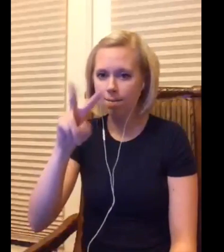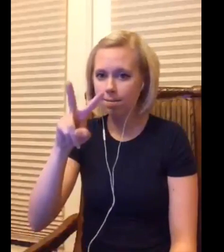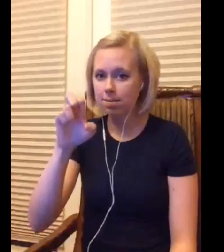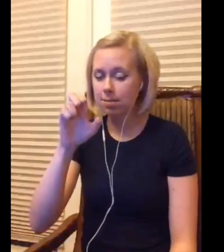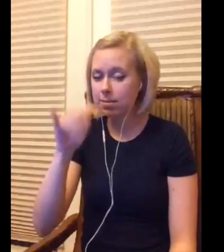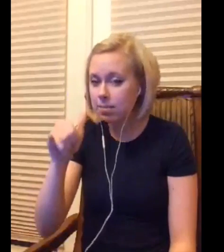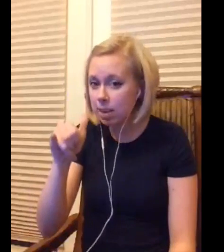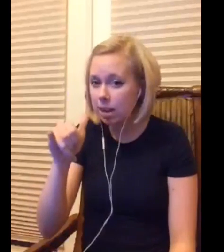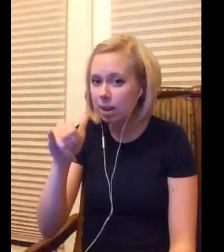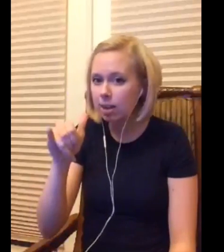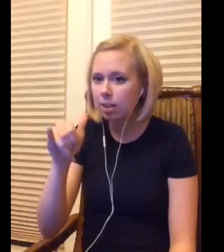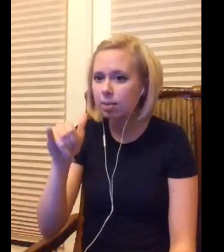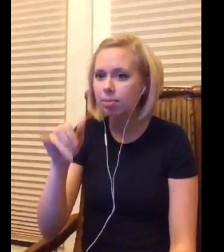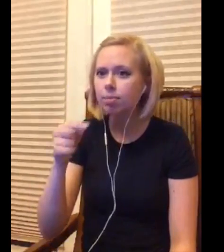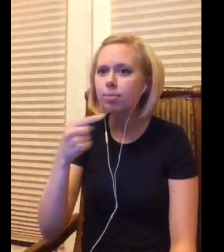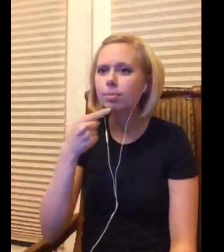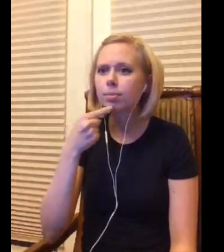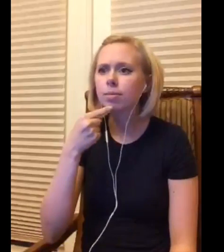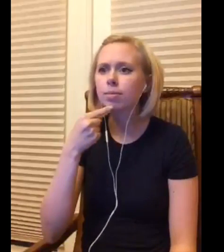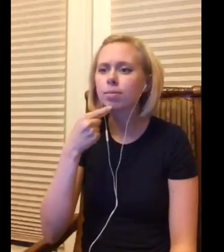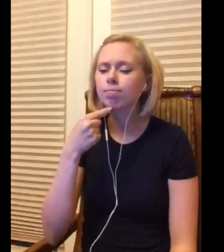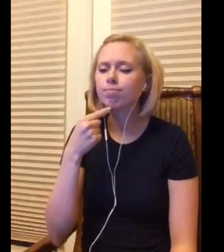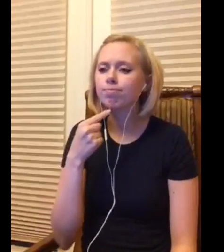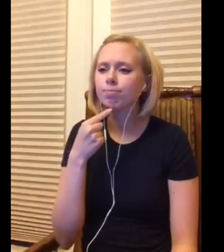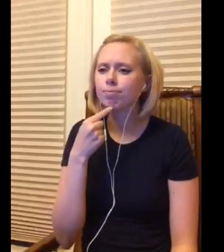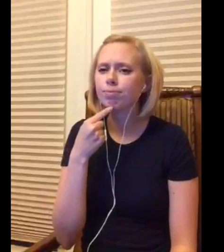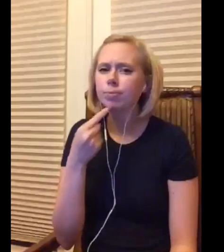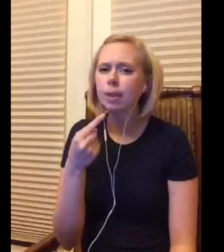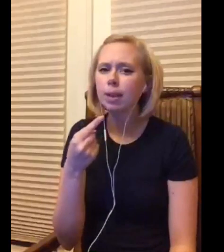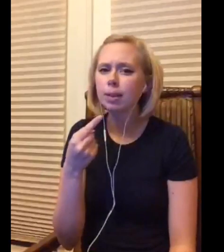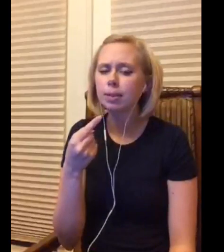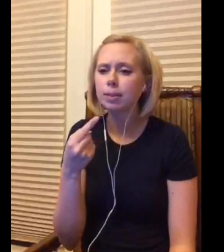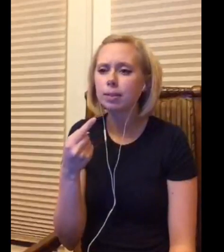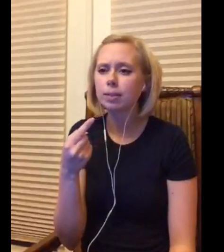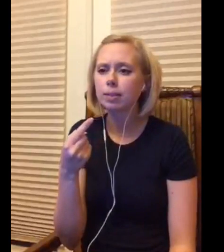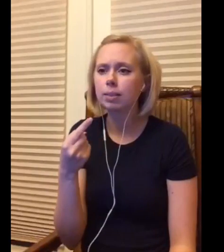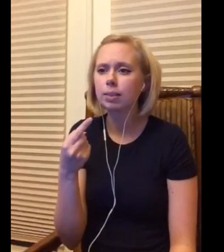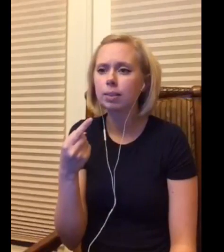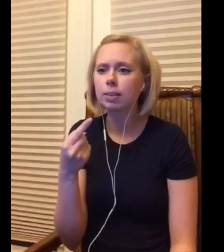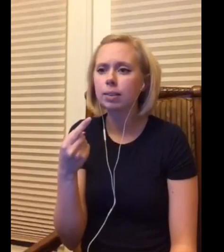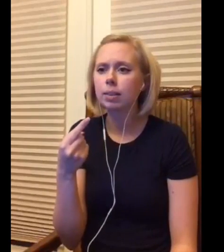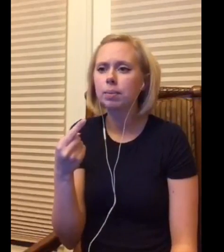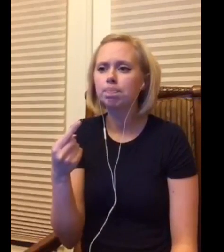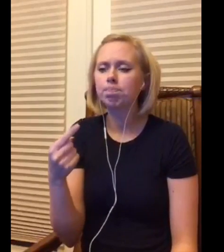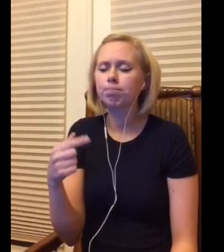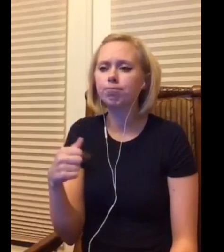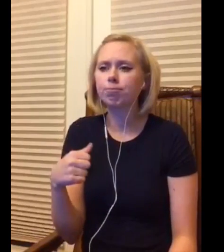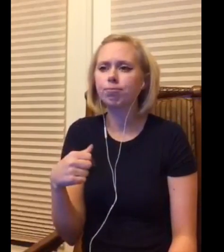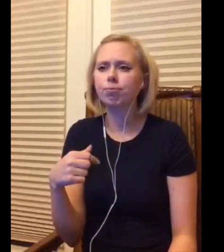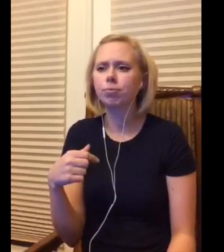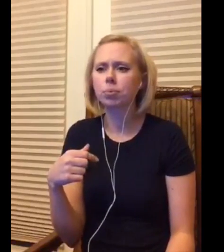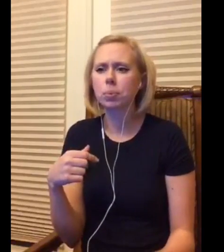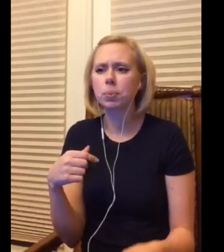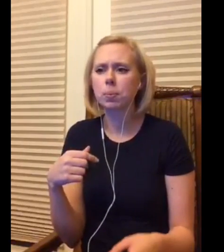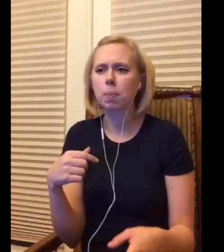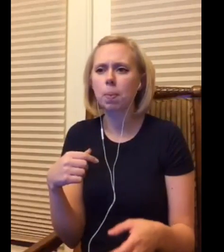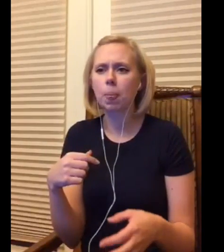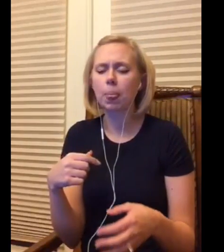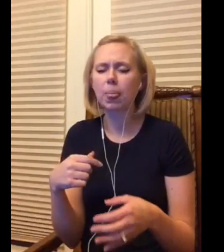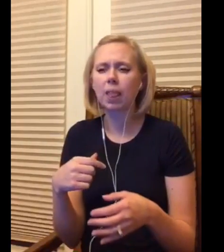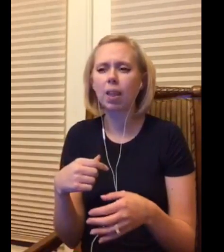in shock. I taught a lesson once on ratios. I'm not real good with math, but I was working on